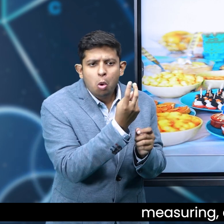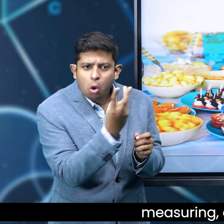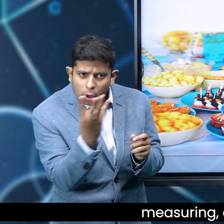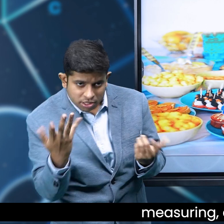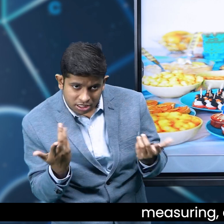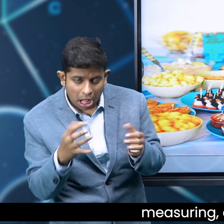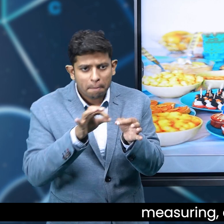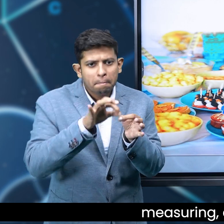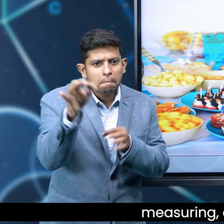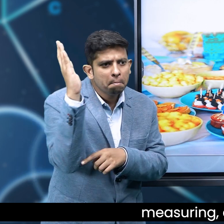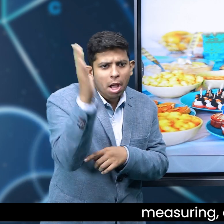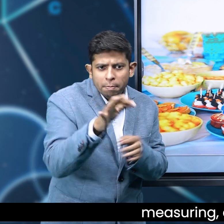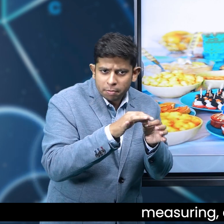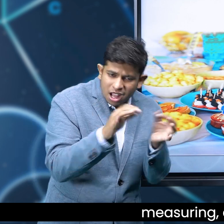problems.